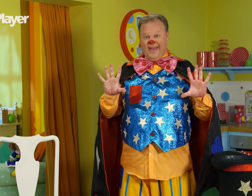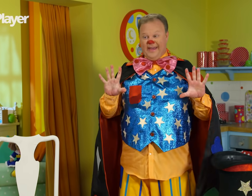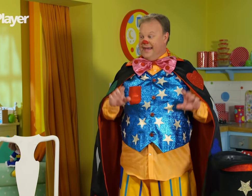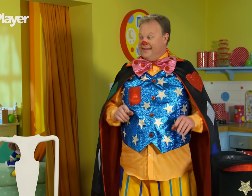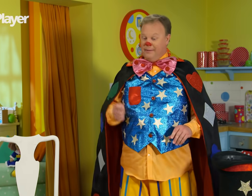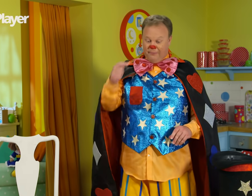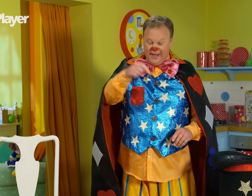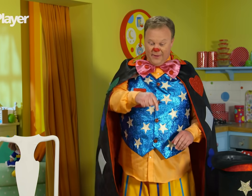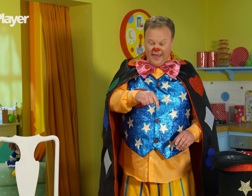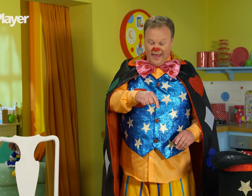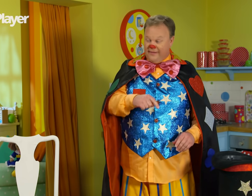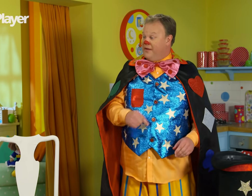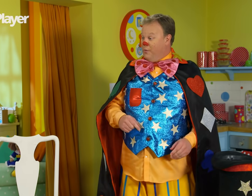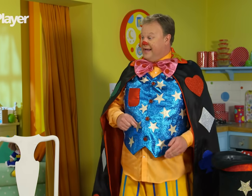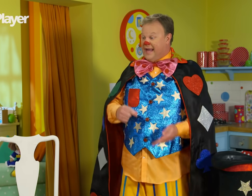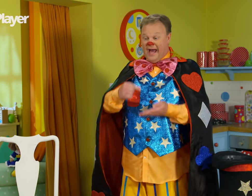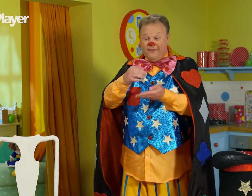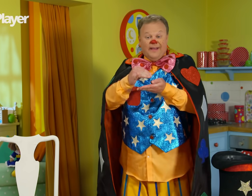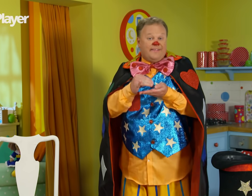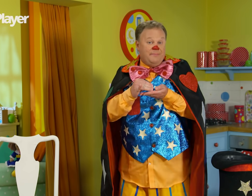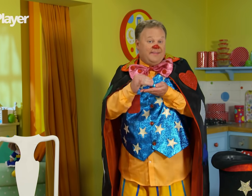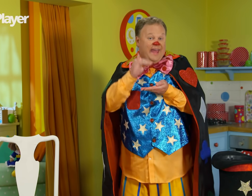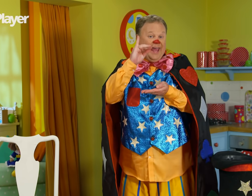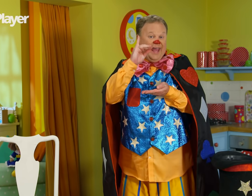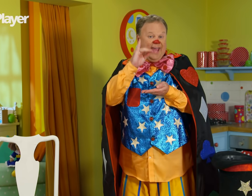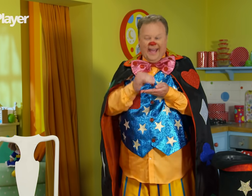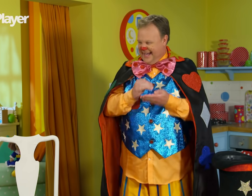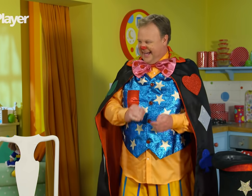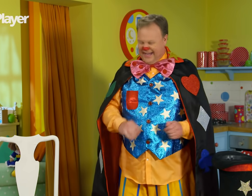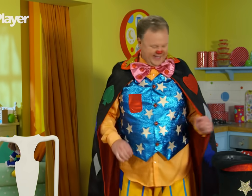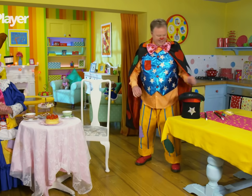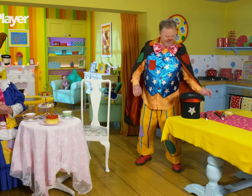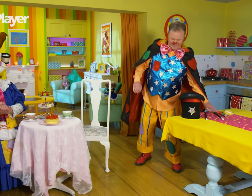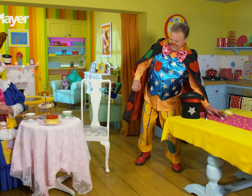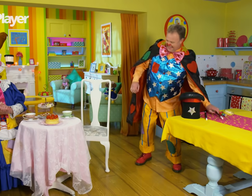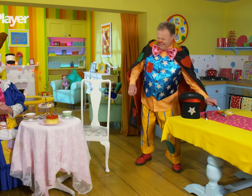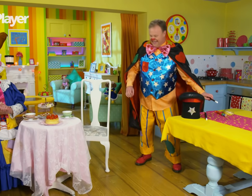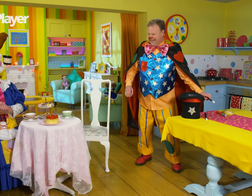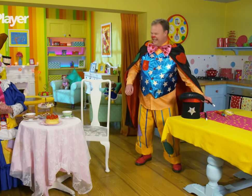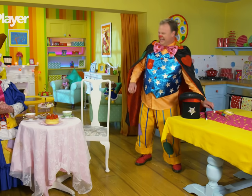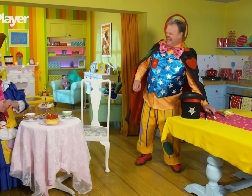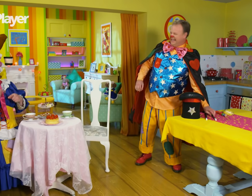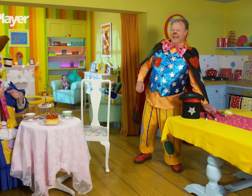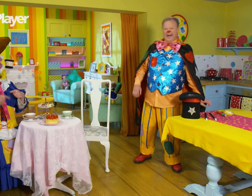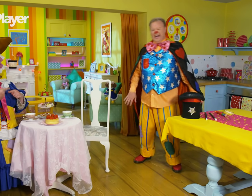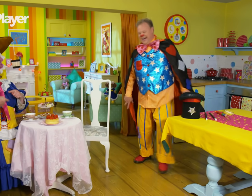magic to bring you here so we could have some tea. I don't know. Mr.